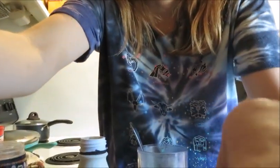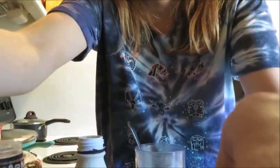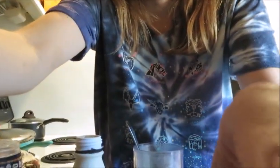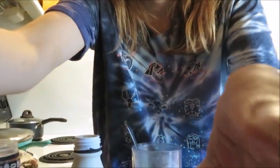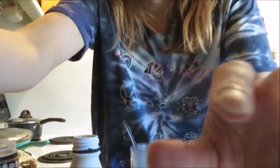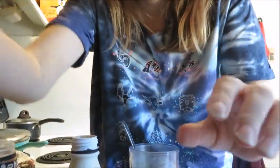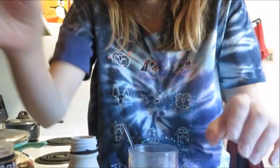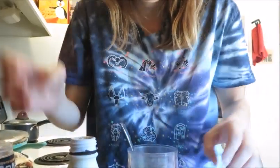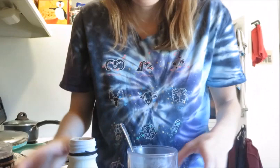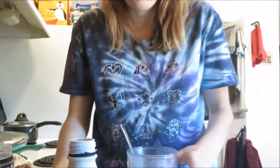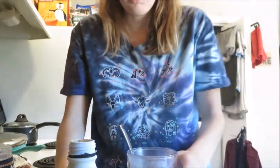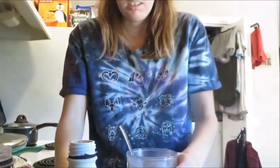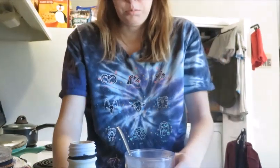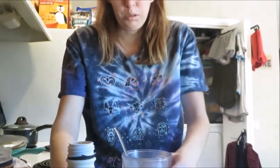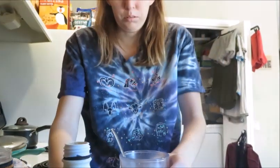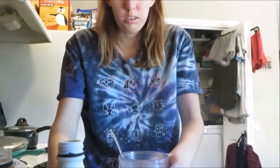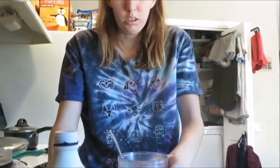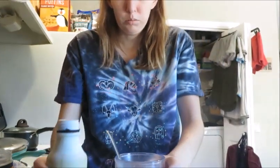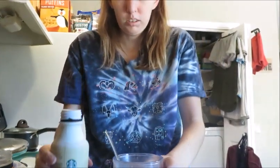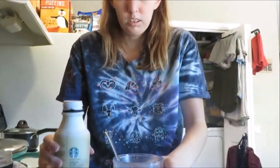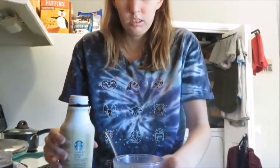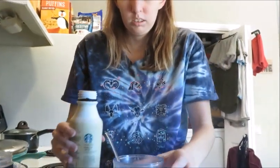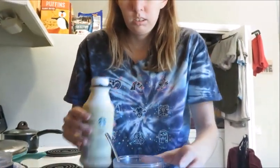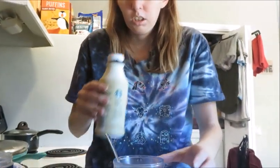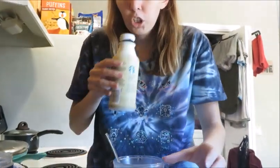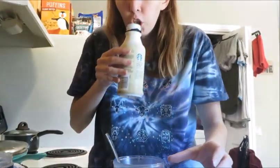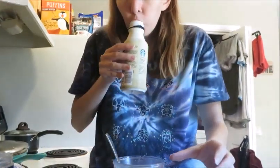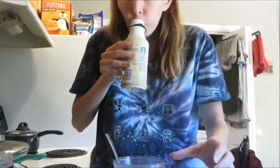I'm trying to angle you guys properly, hopefully.